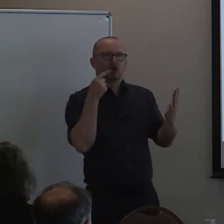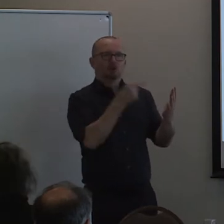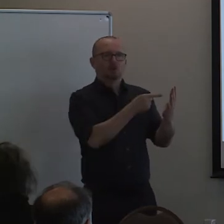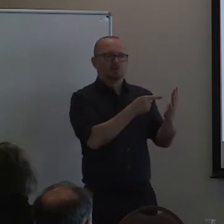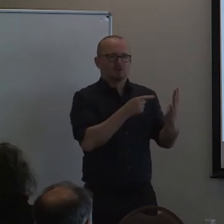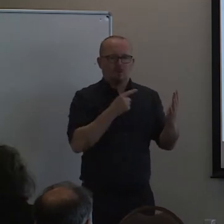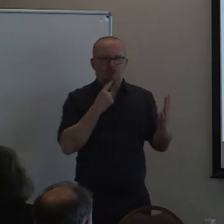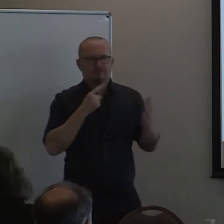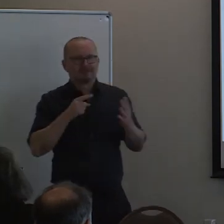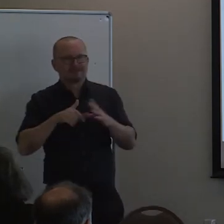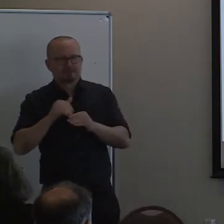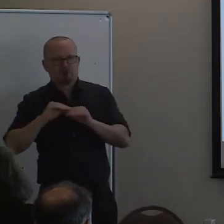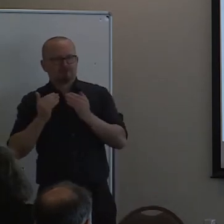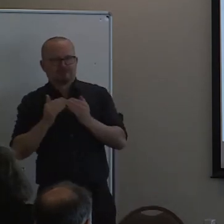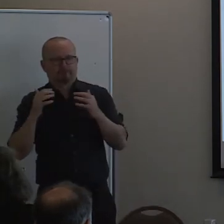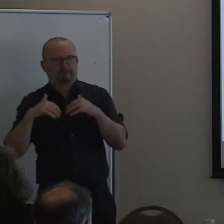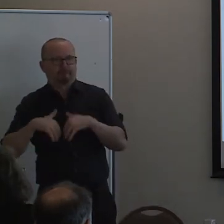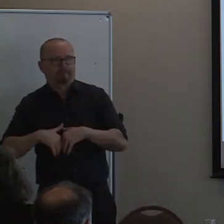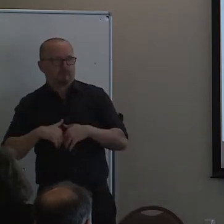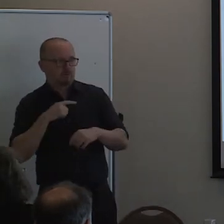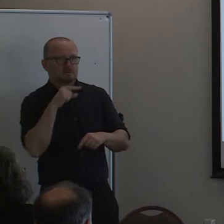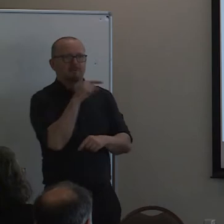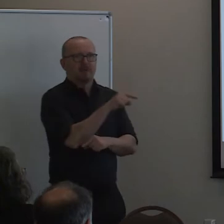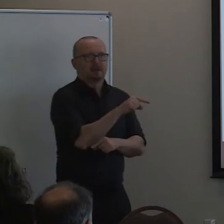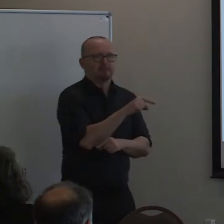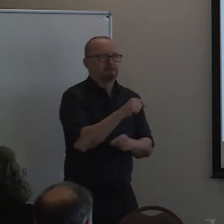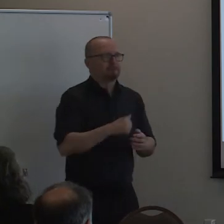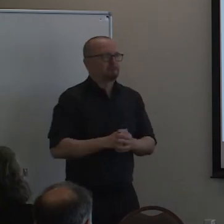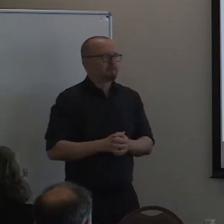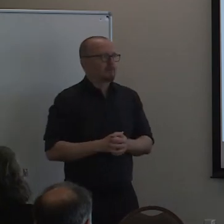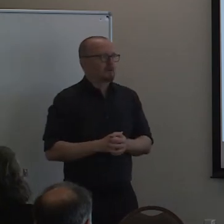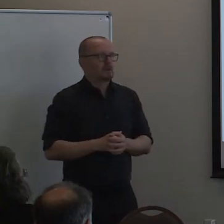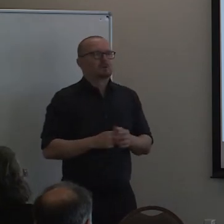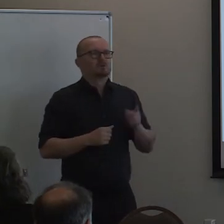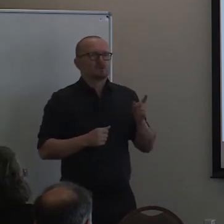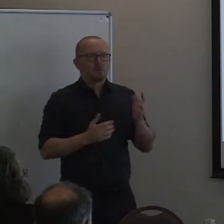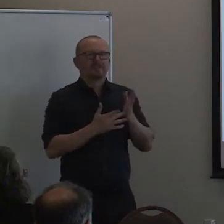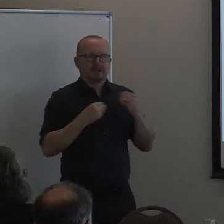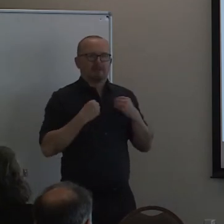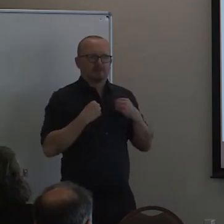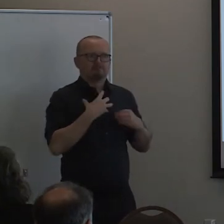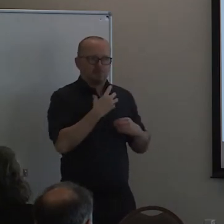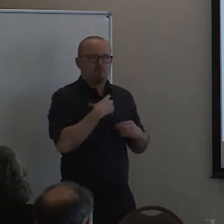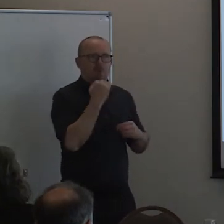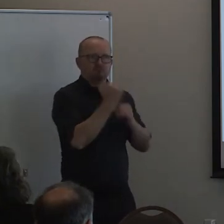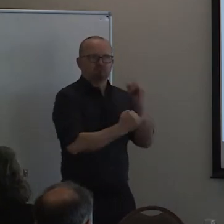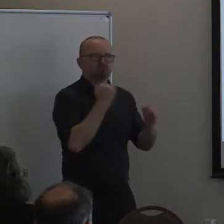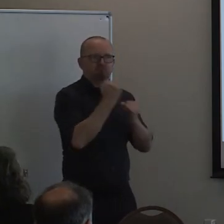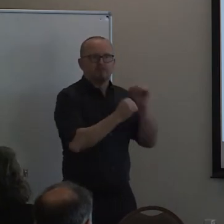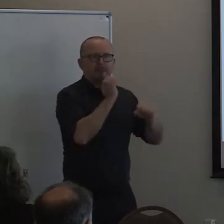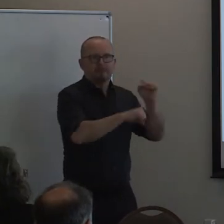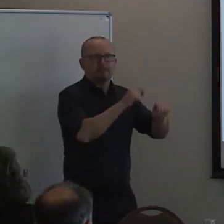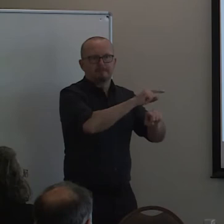So the world is flawed, and fairly or not, tech titans are increasingly being blamed. Tech giants and their technologies have